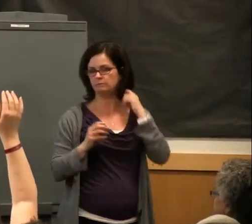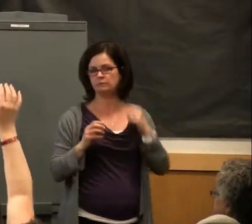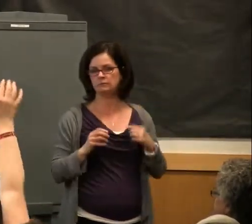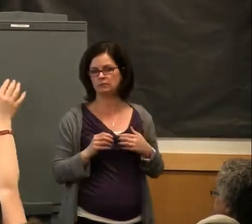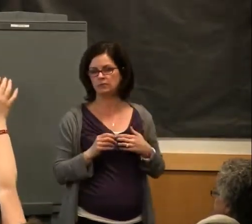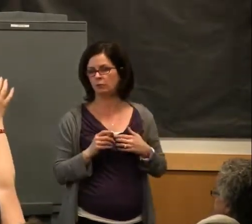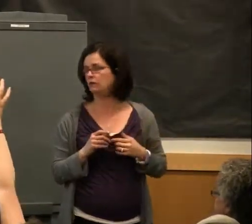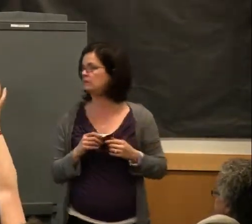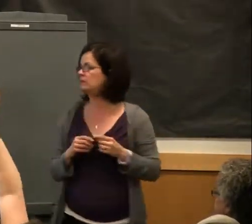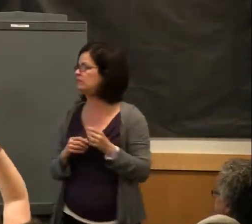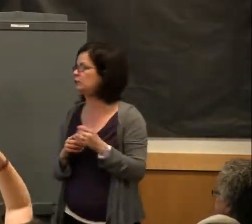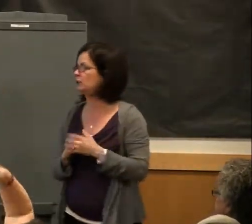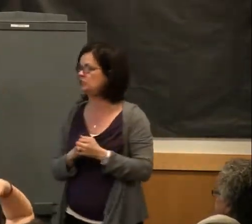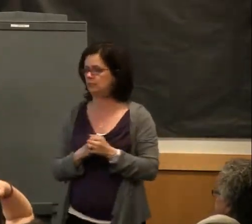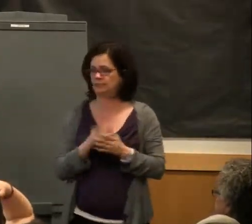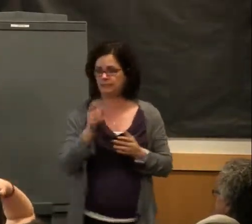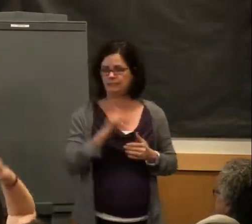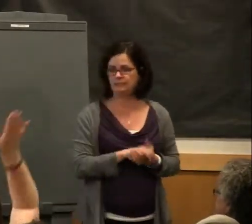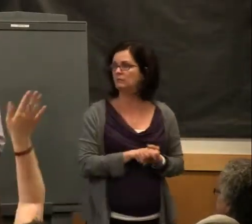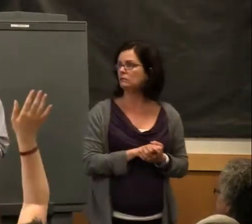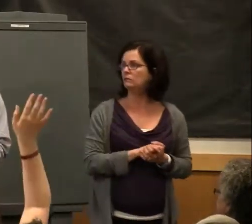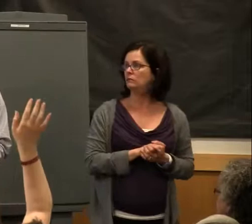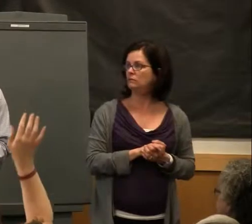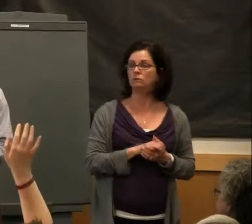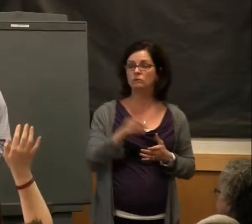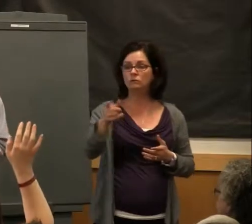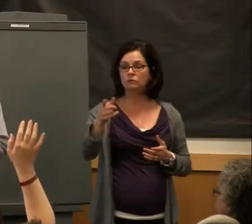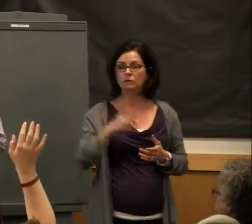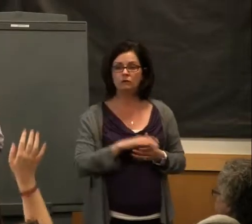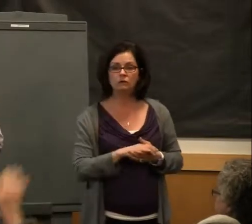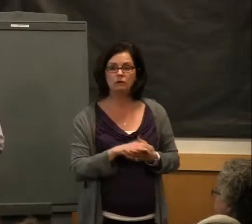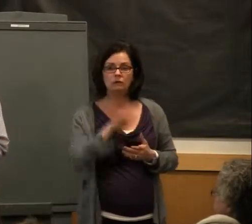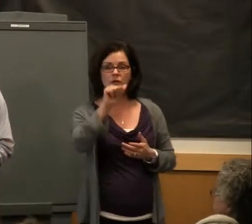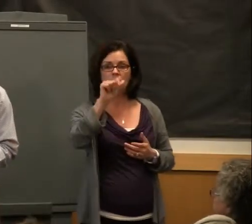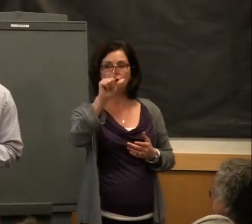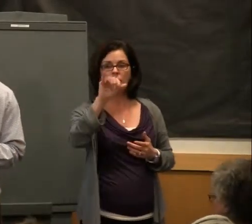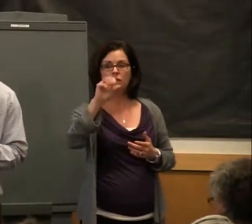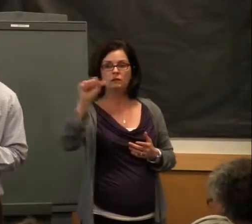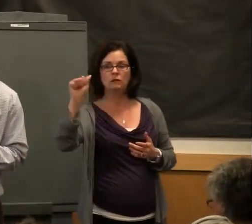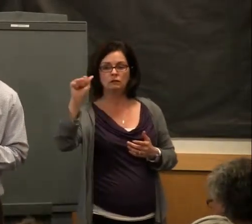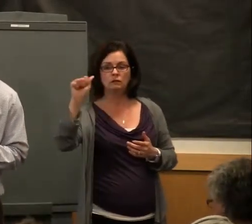anything else? Well, there's always more. Question. No.